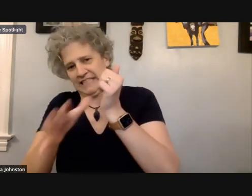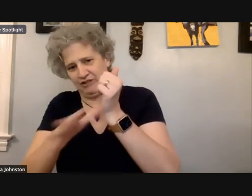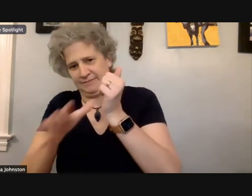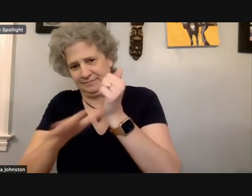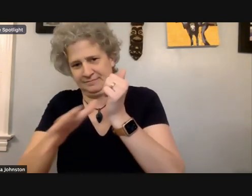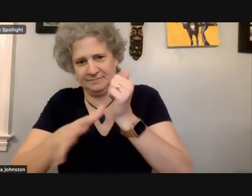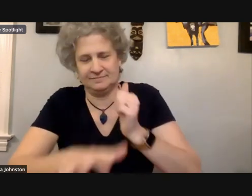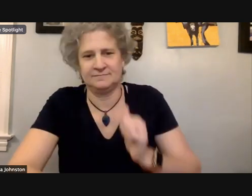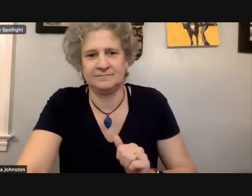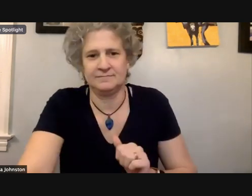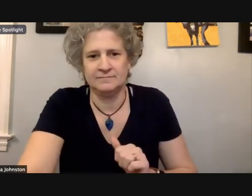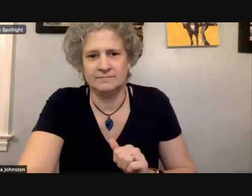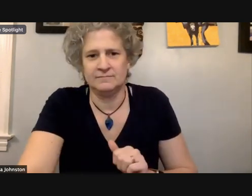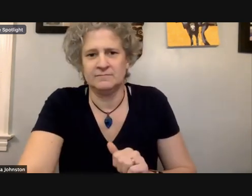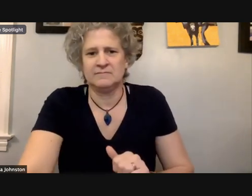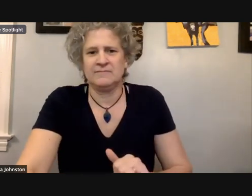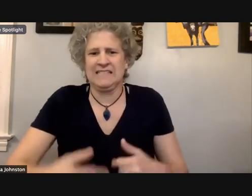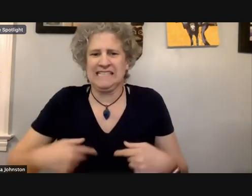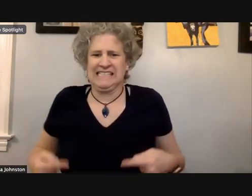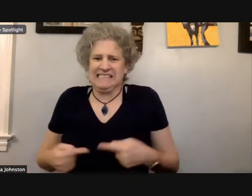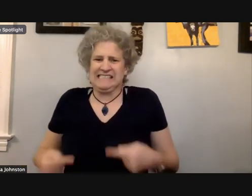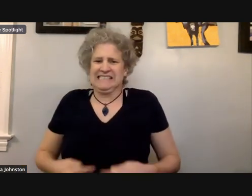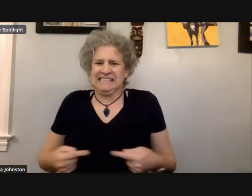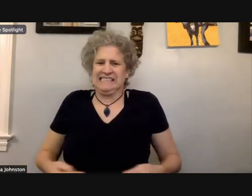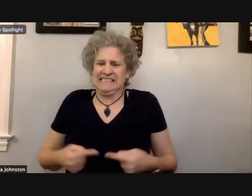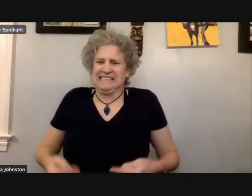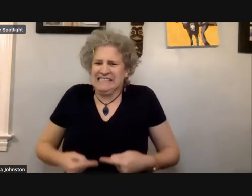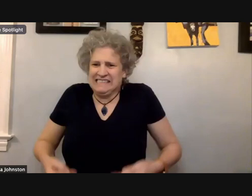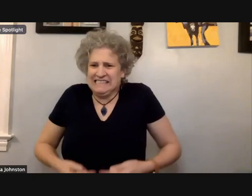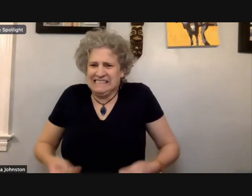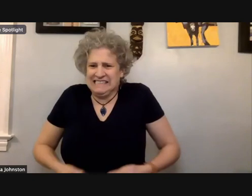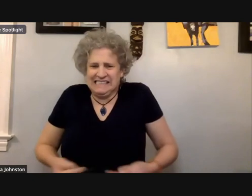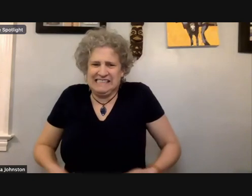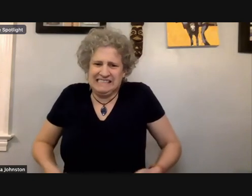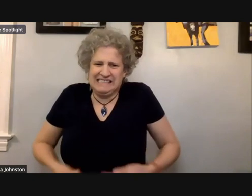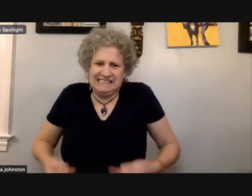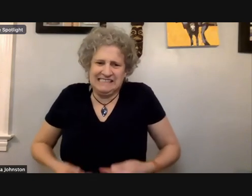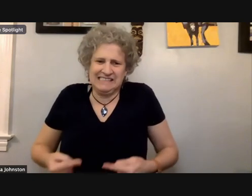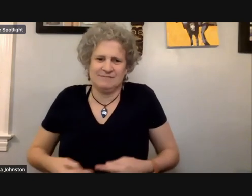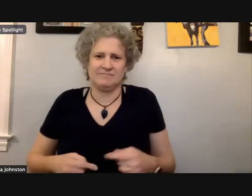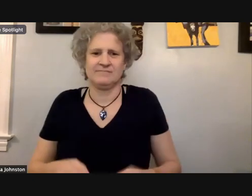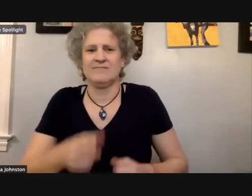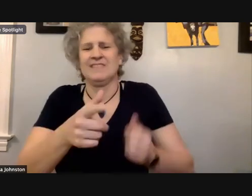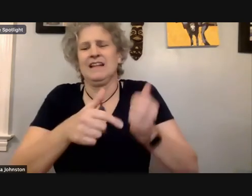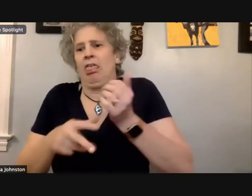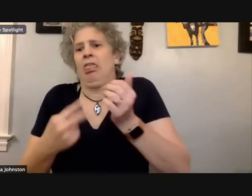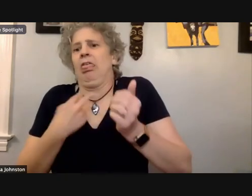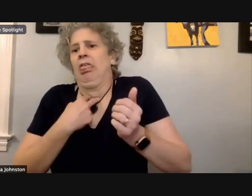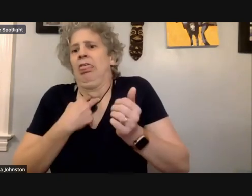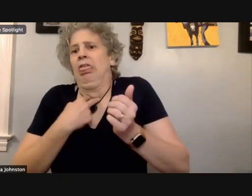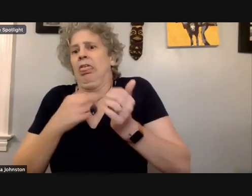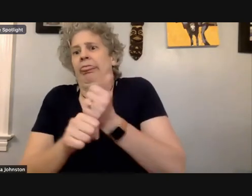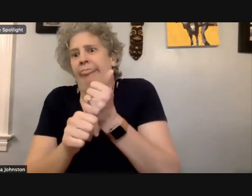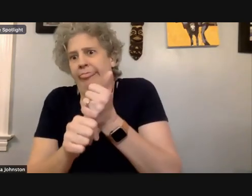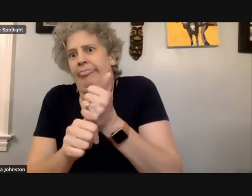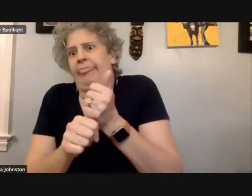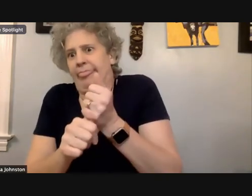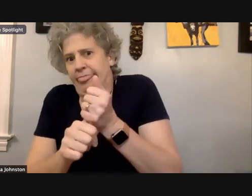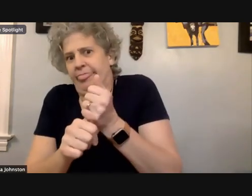We talked about diarrhea already. A stomach ache, so pain in the stomach